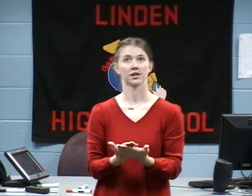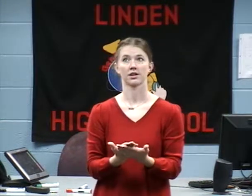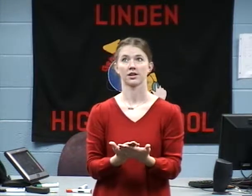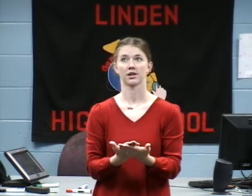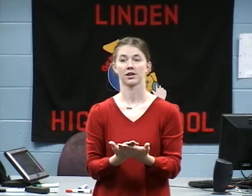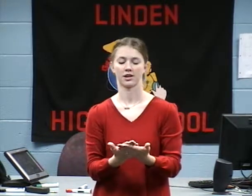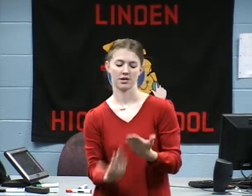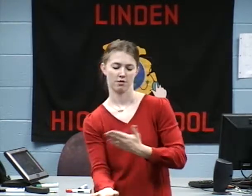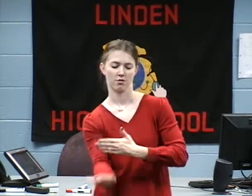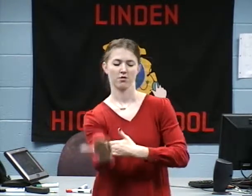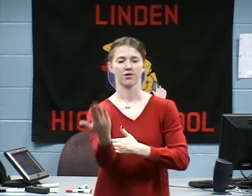Good morning.